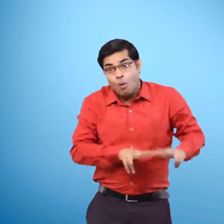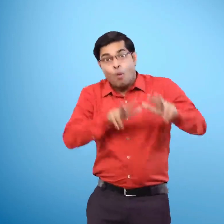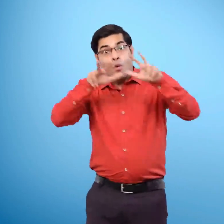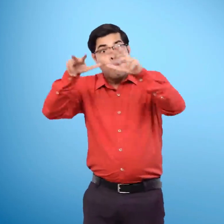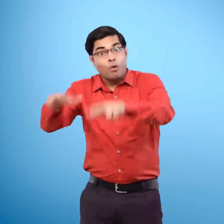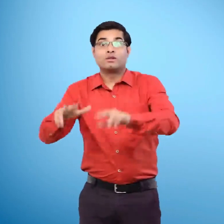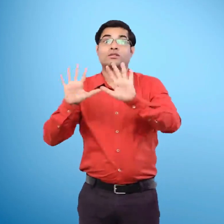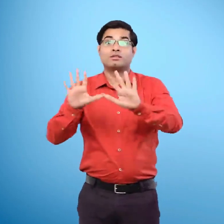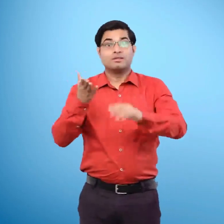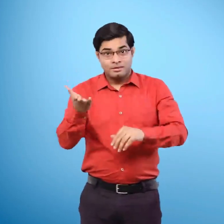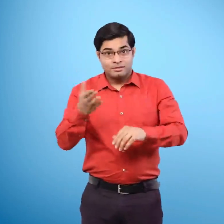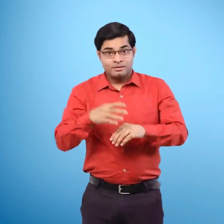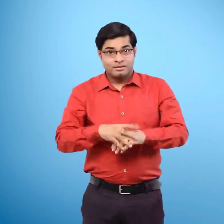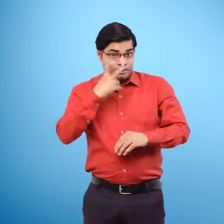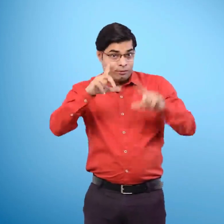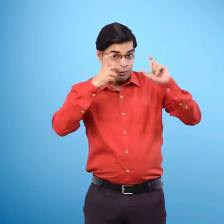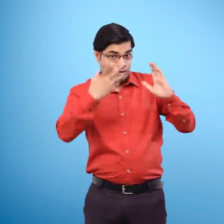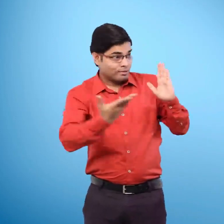Write the numbers on the stones.